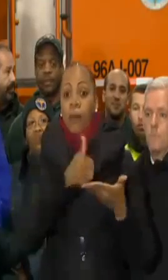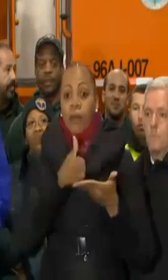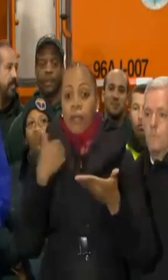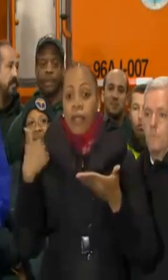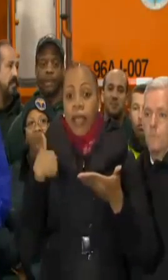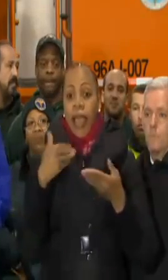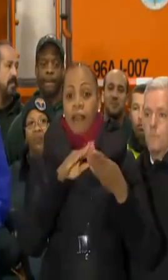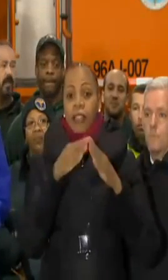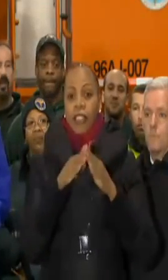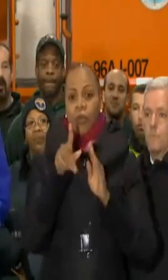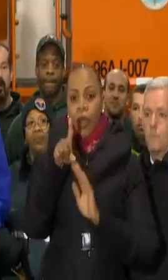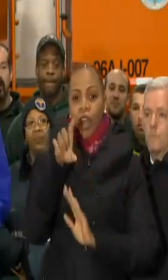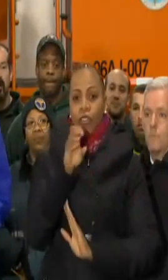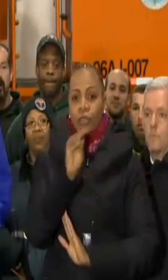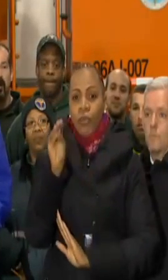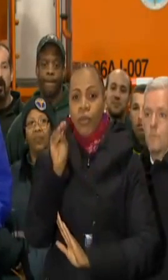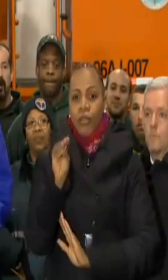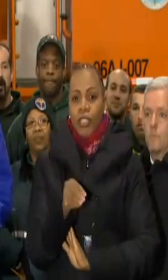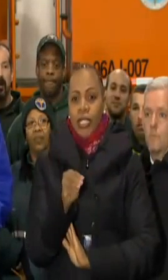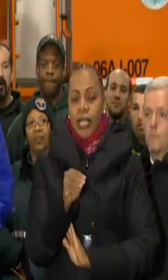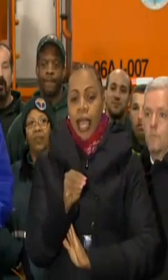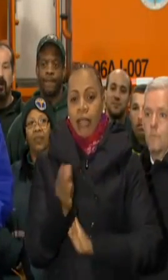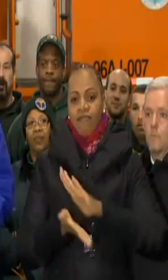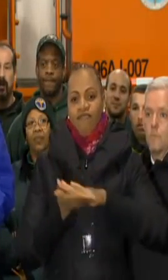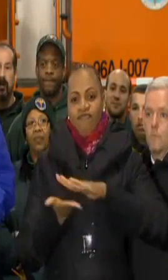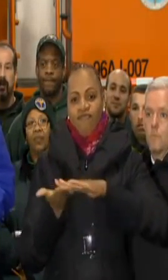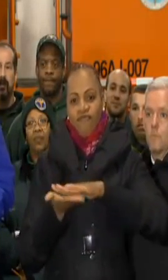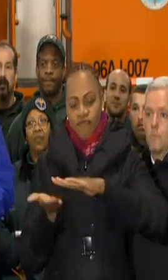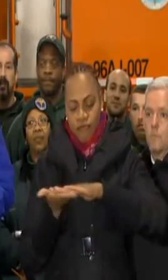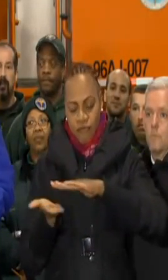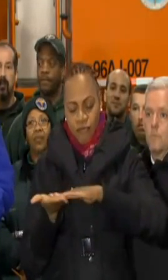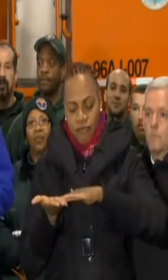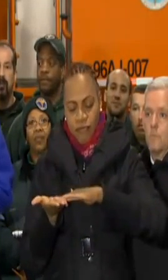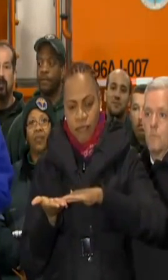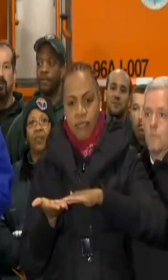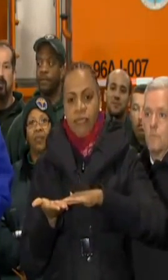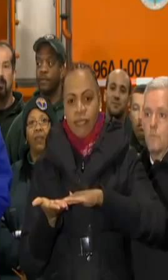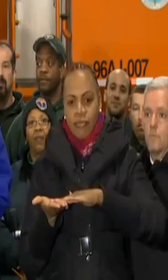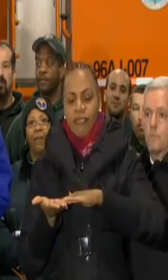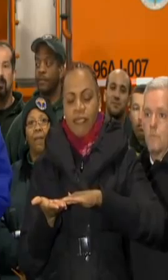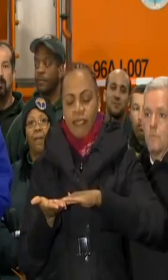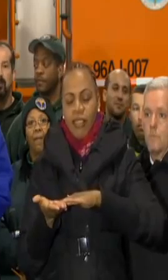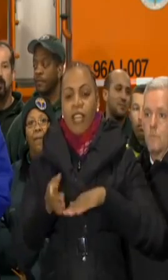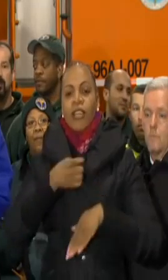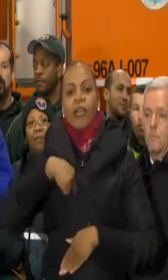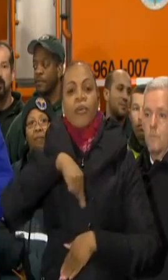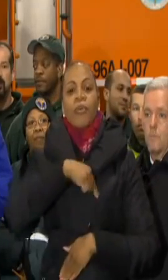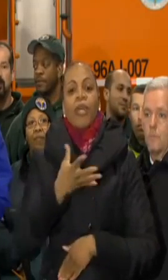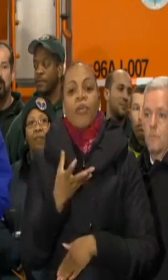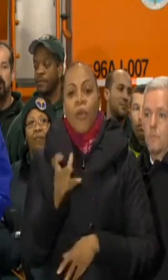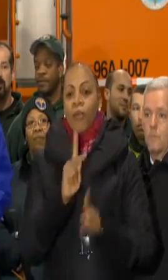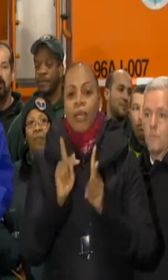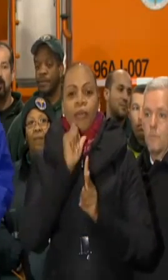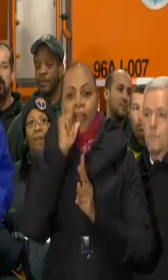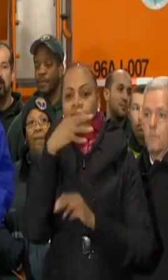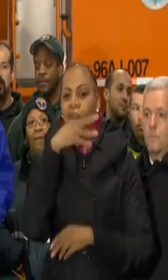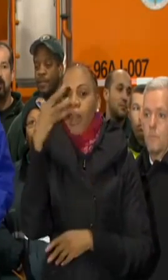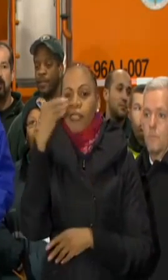city 100% back in full running order. So we want people to stay off the